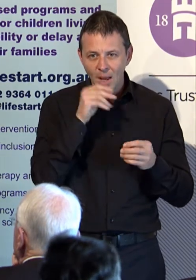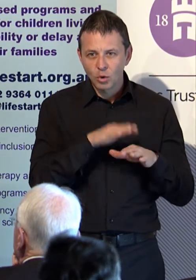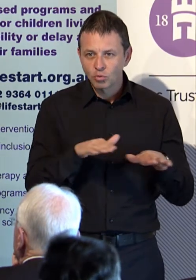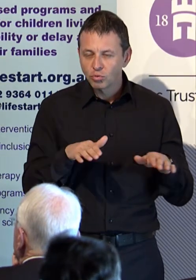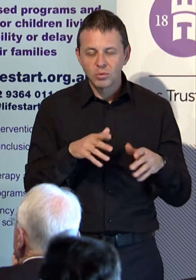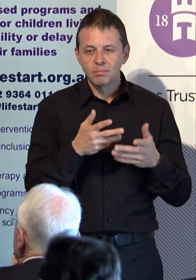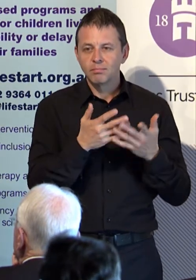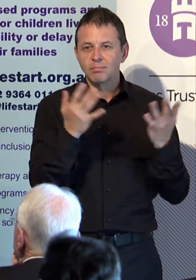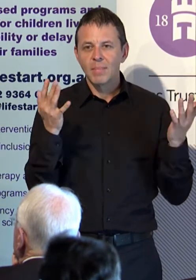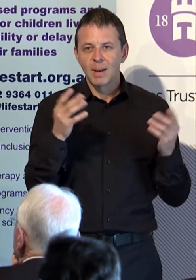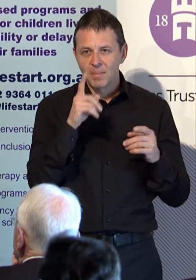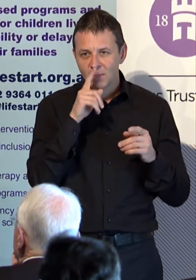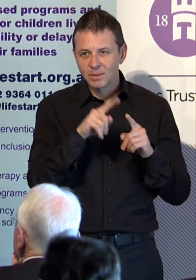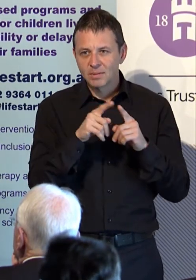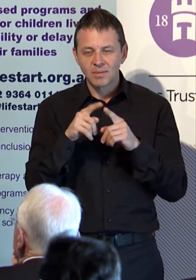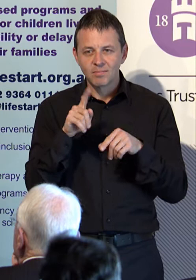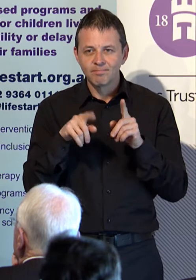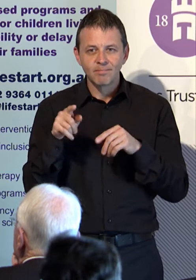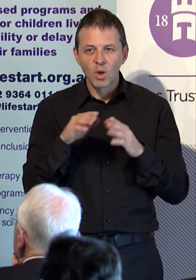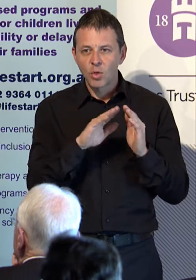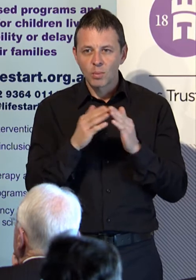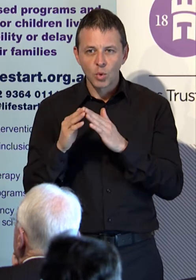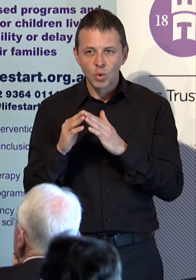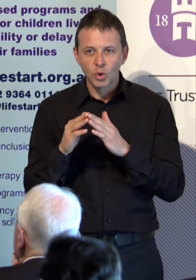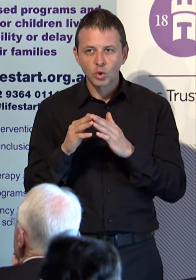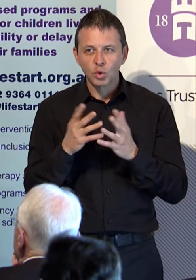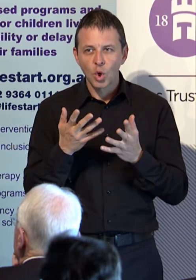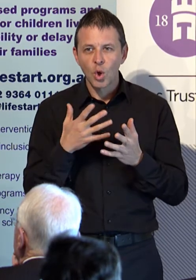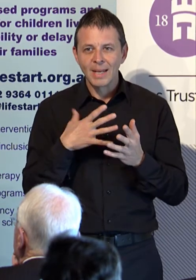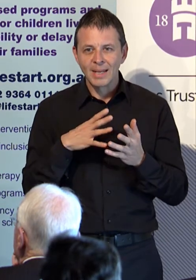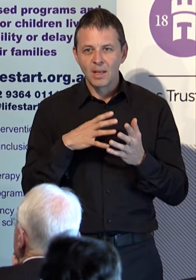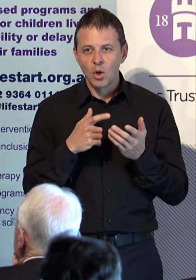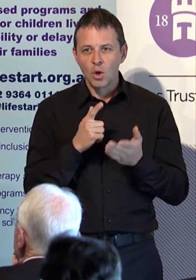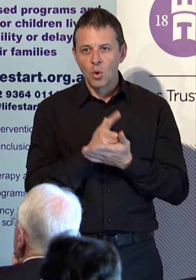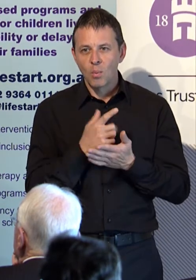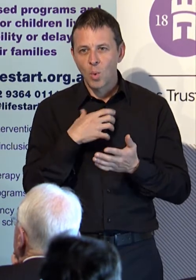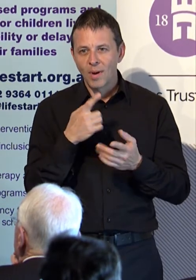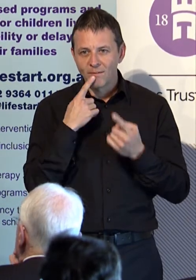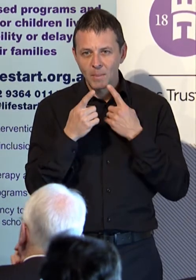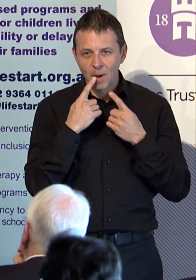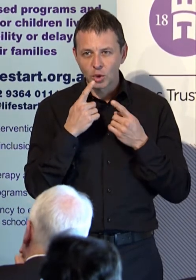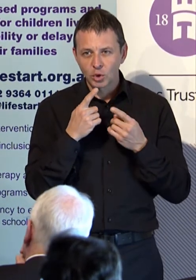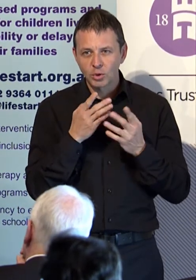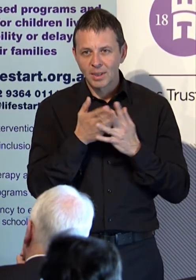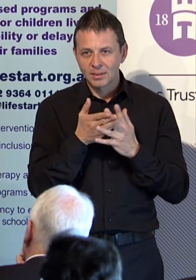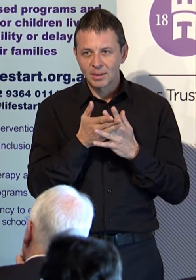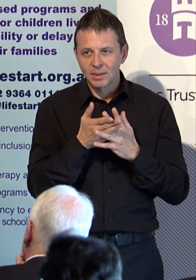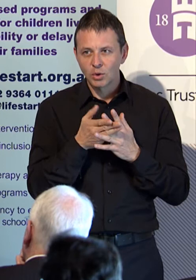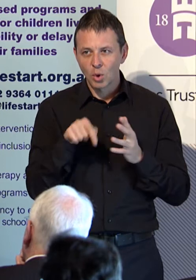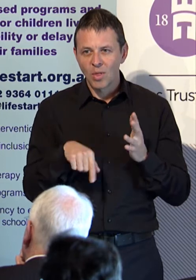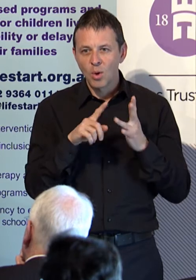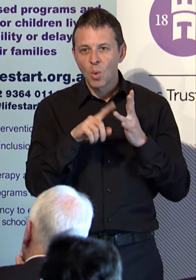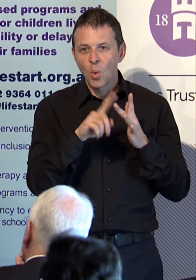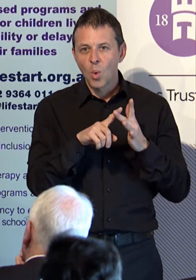many activities out there, lots of people need more information. And we saw the OI project as a way of helping people navigate that